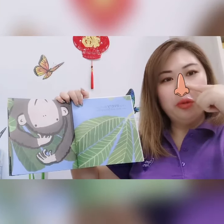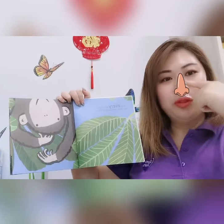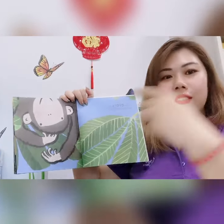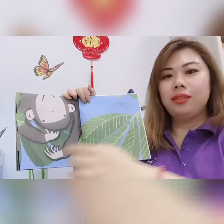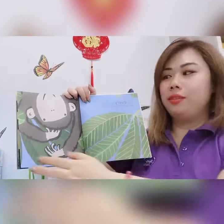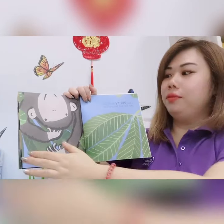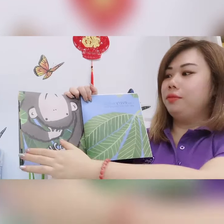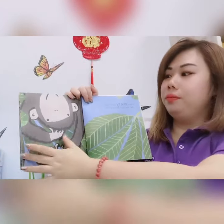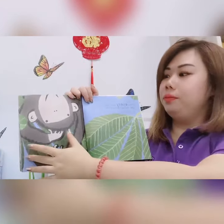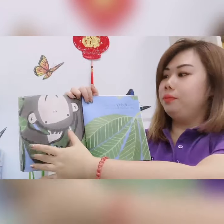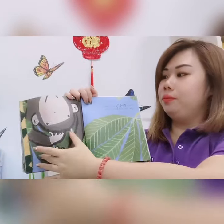nose.